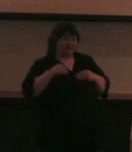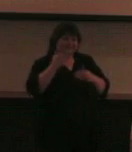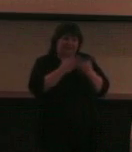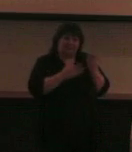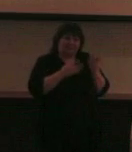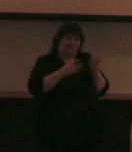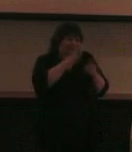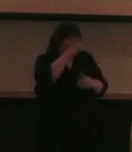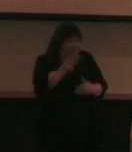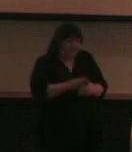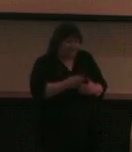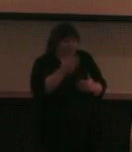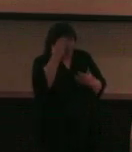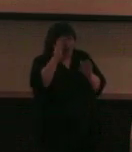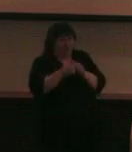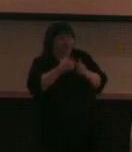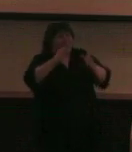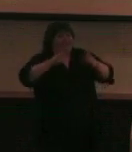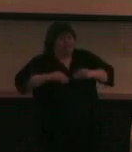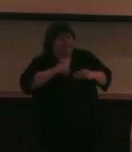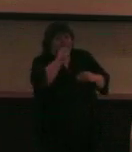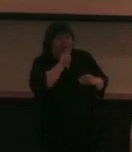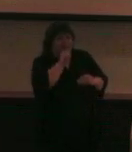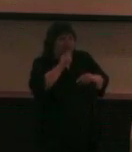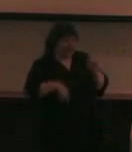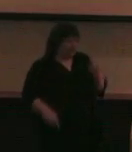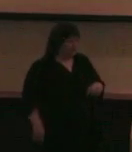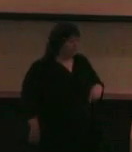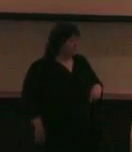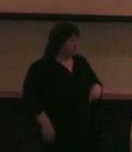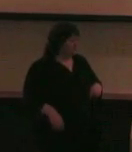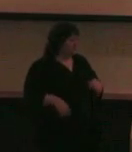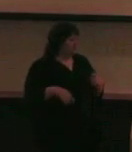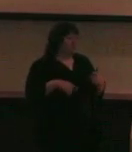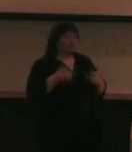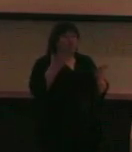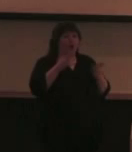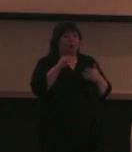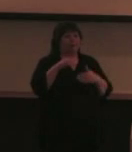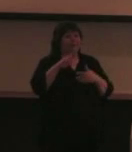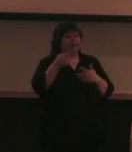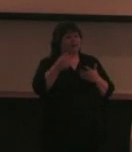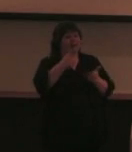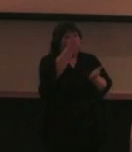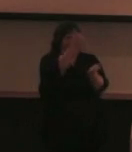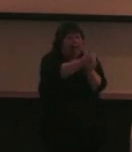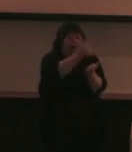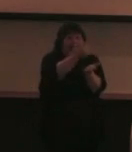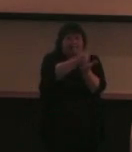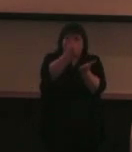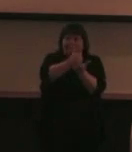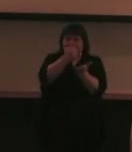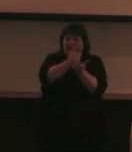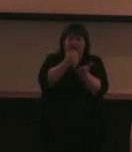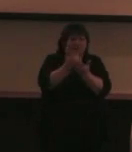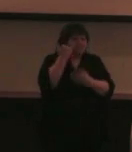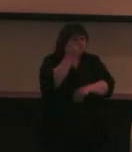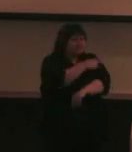there to that level, but we try to help them. Speaking of help, hopefully they can use help skills. They can help somebody else